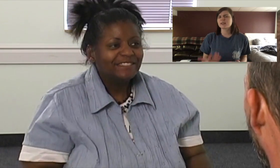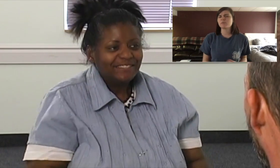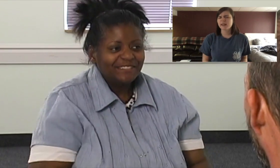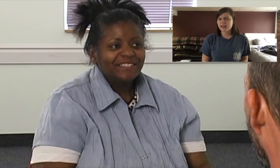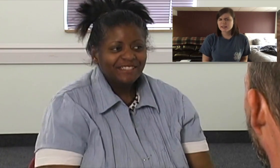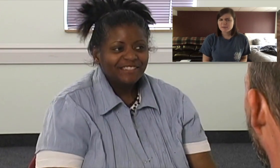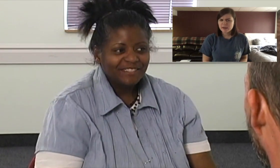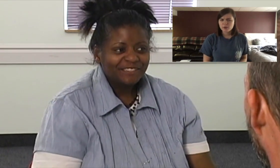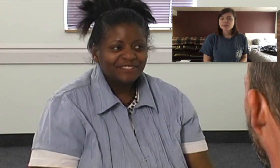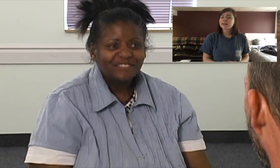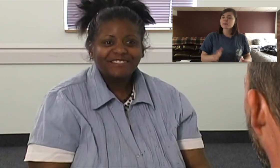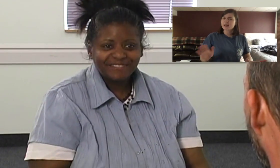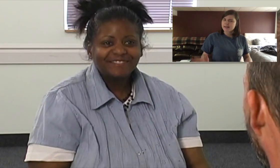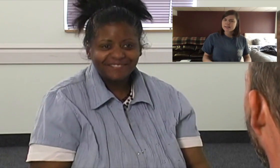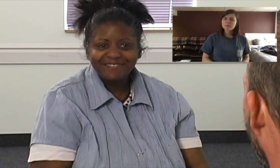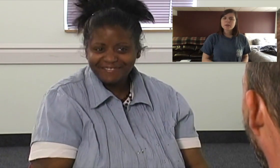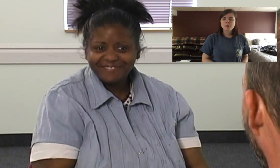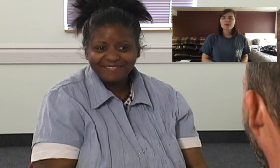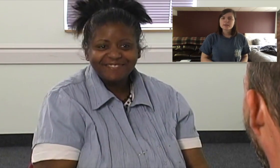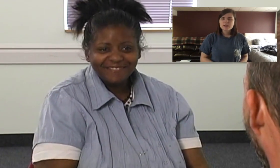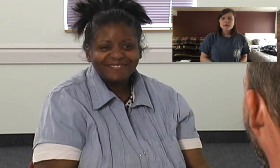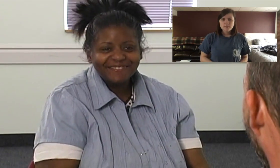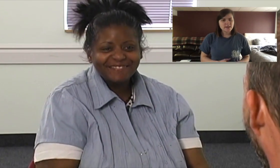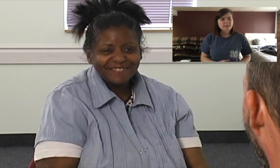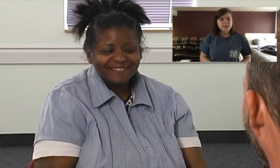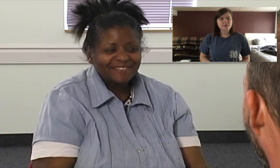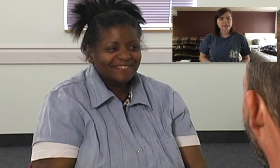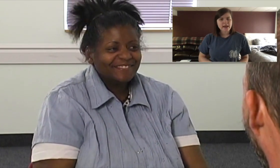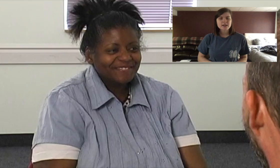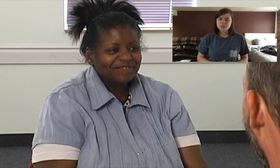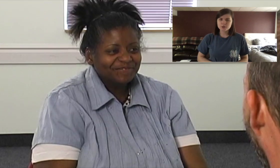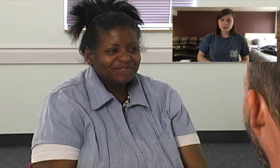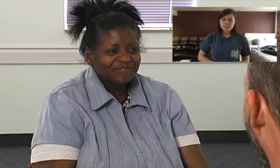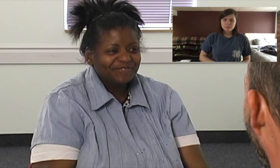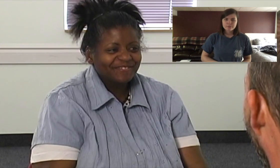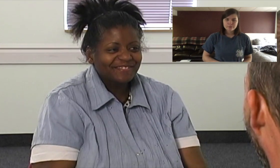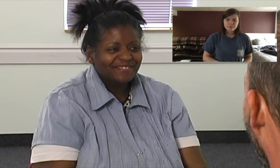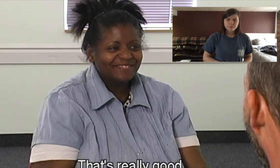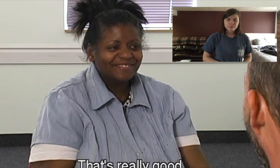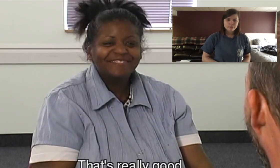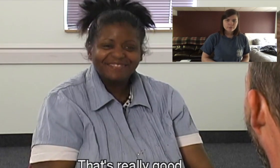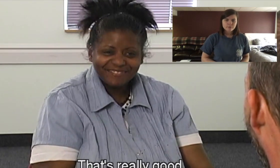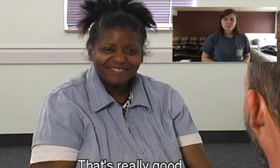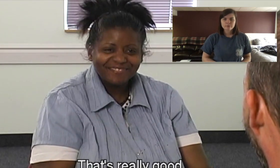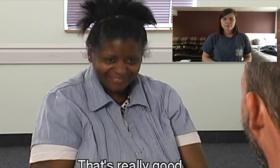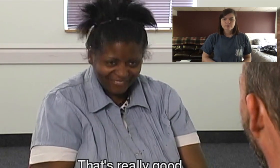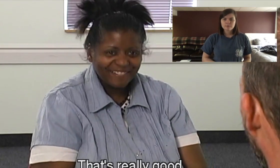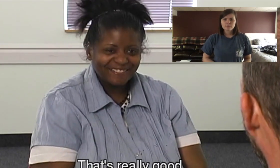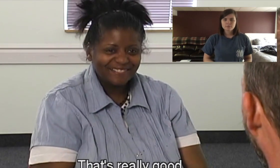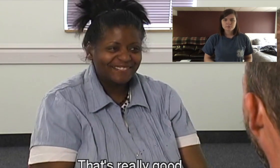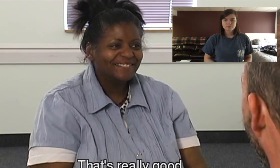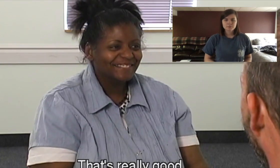I don't like to complain to my employers. I like to be nice to the people and maintain a friendly attitude.